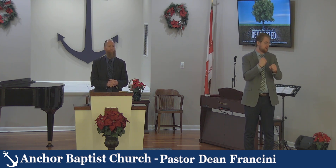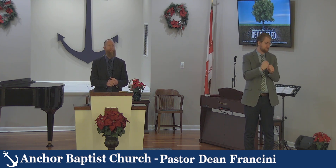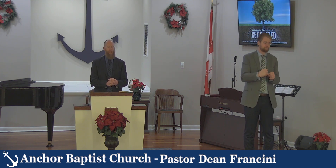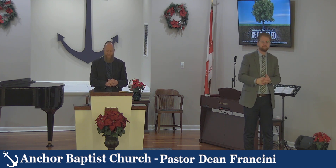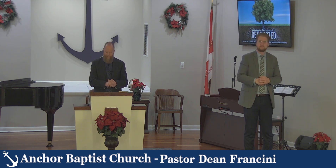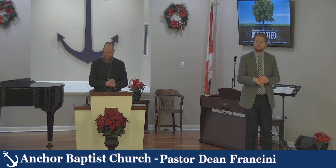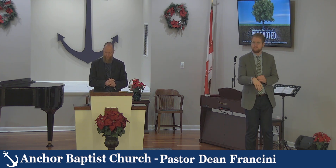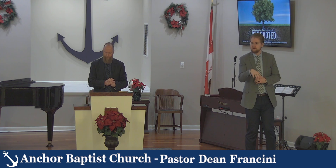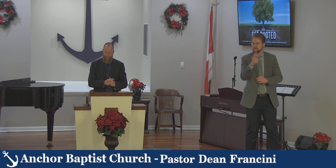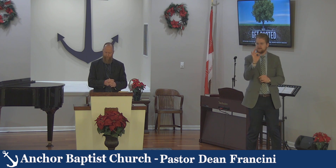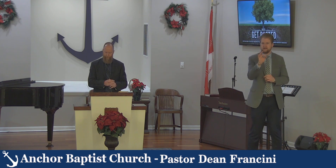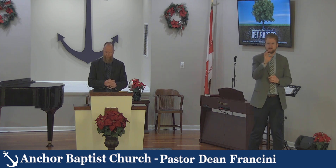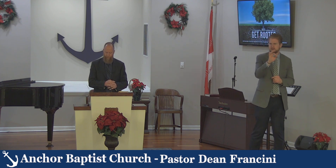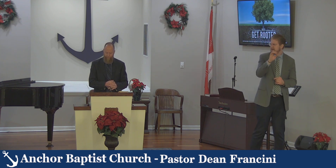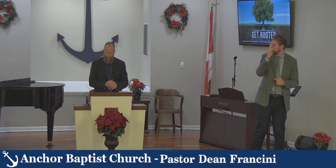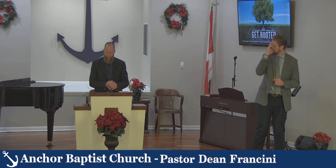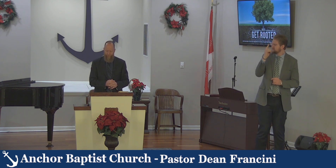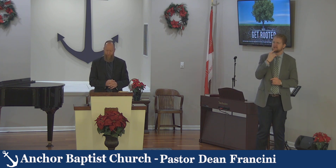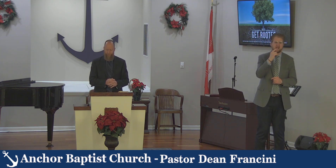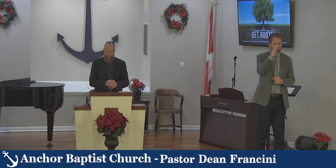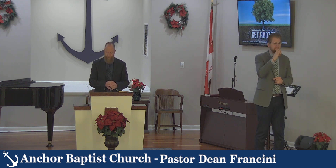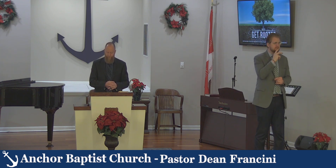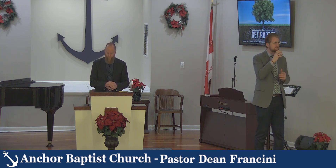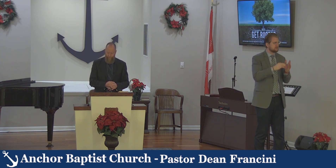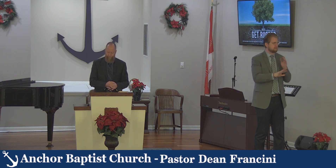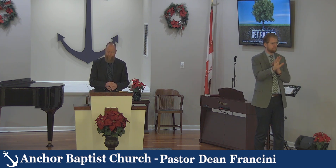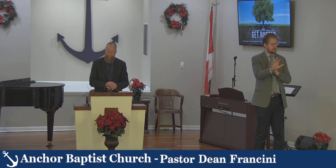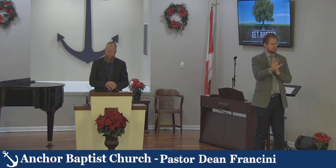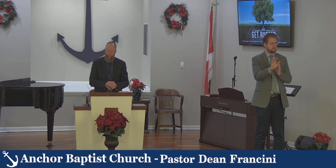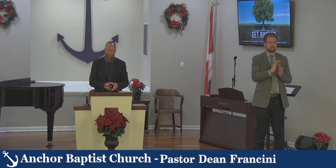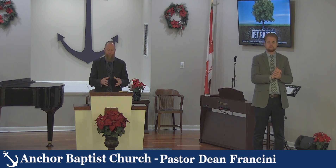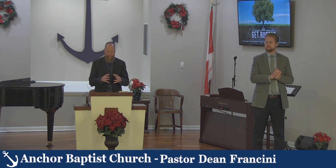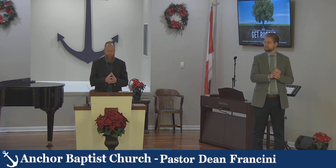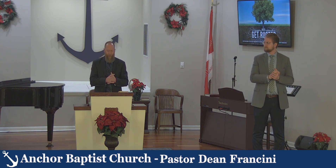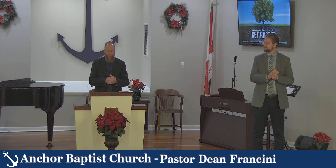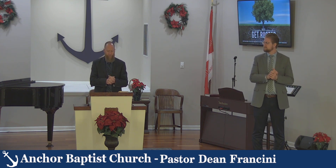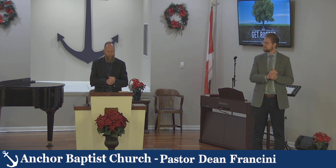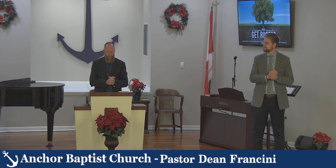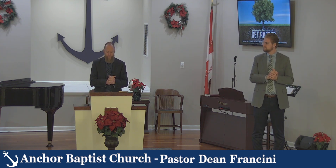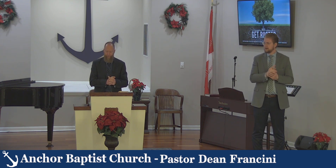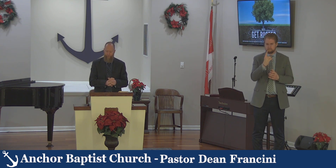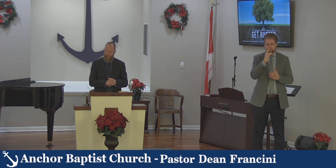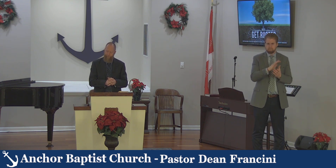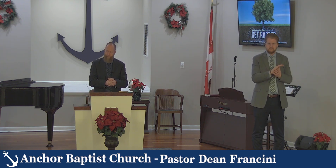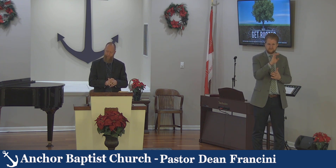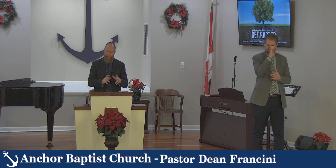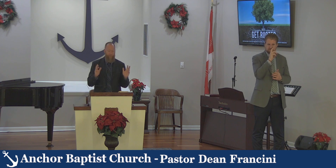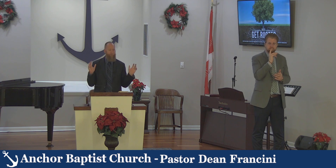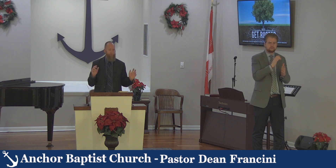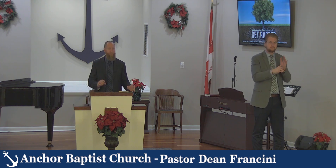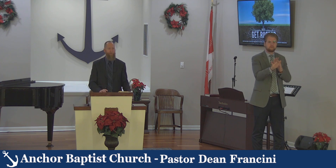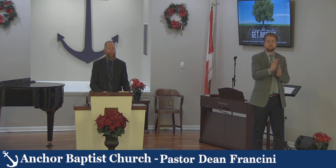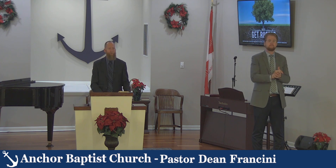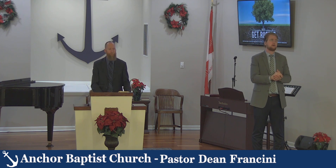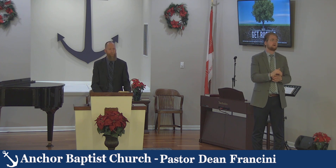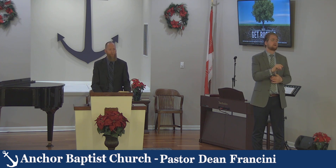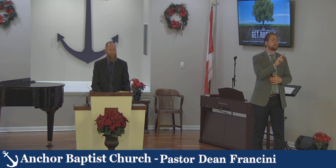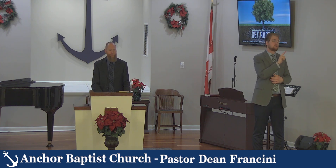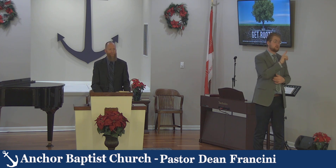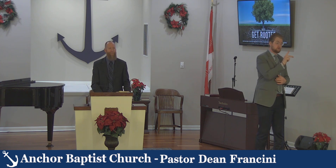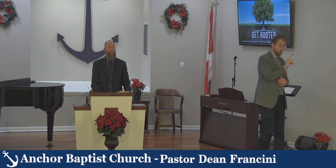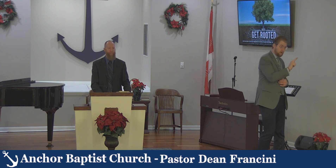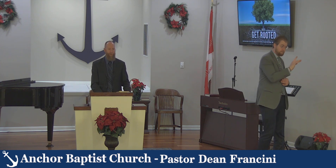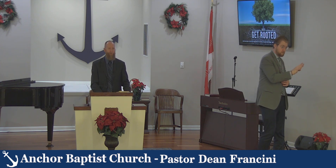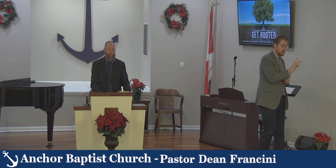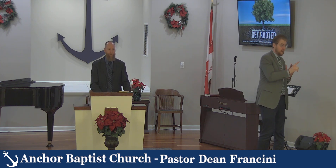of time is what I'd like to talk about this morning. And again, there are 24 hours in a day, there are 7 days in every week, and there are 52